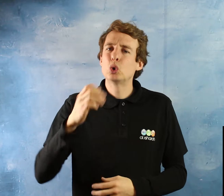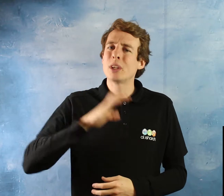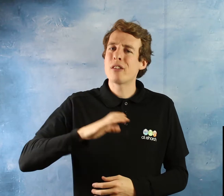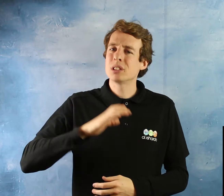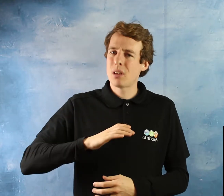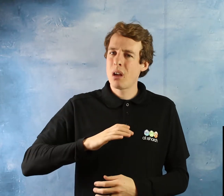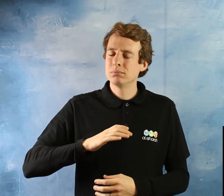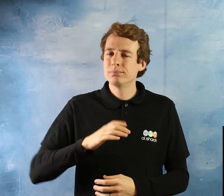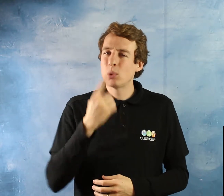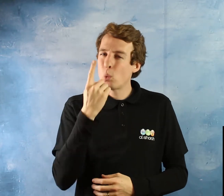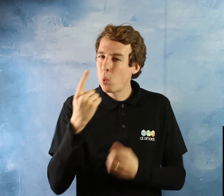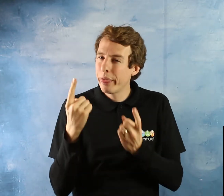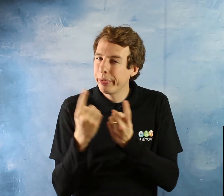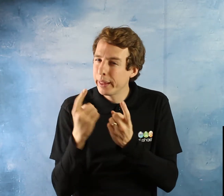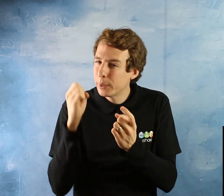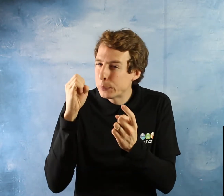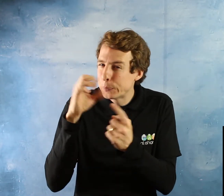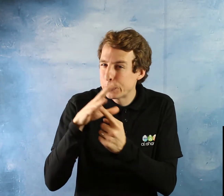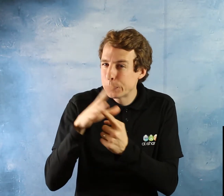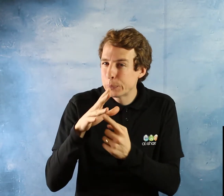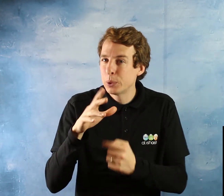be humble to others.